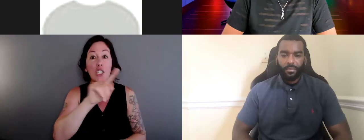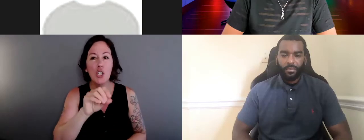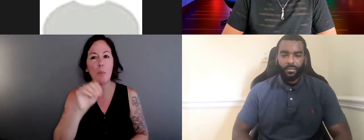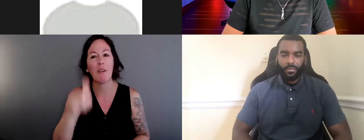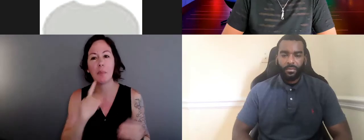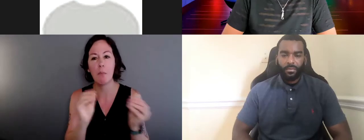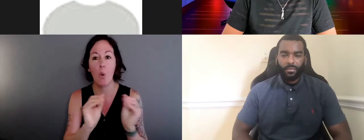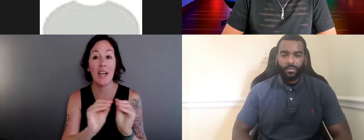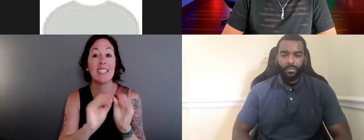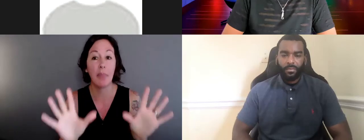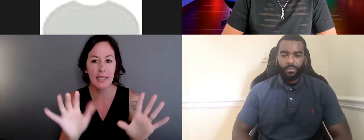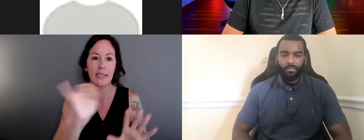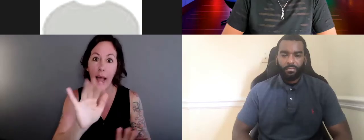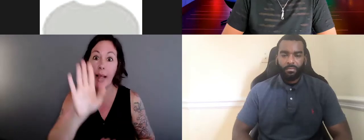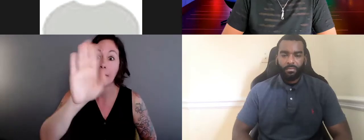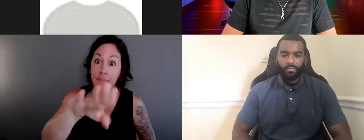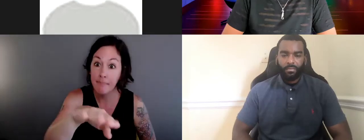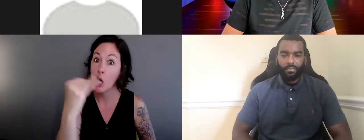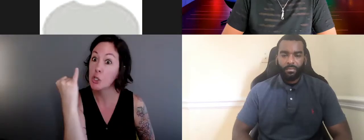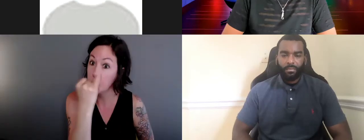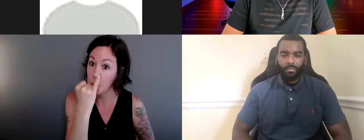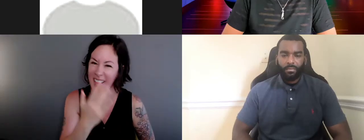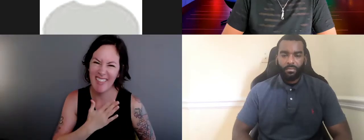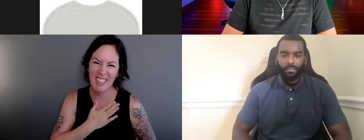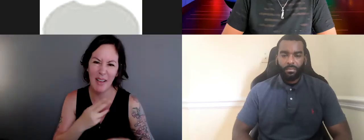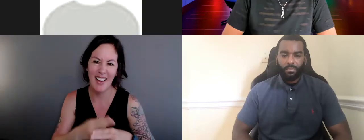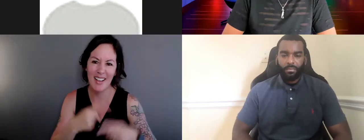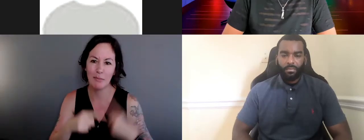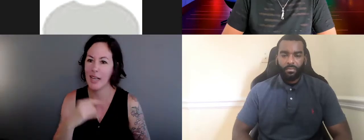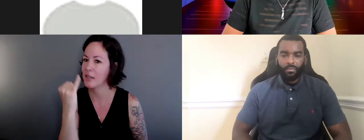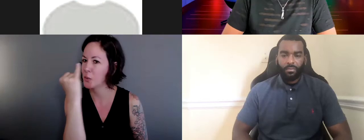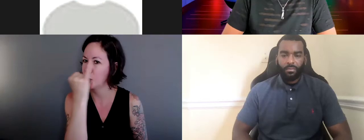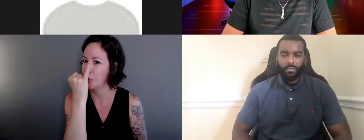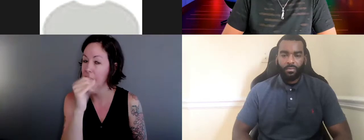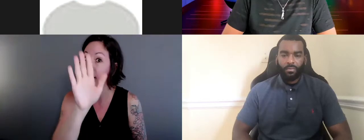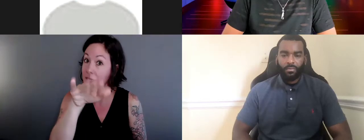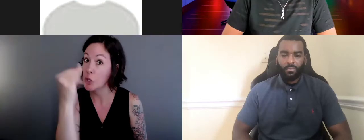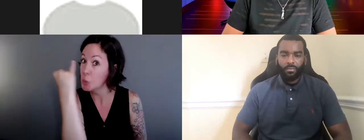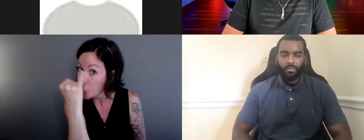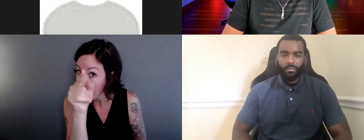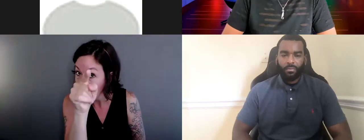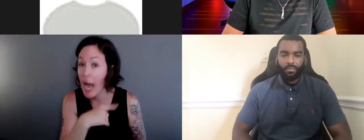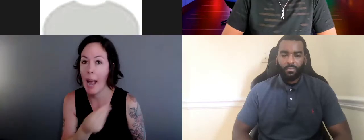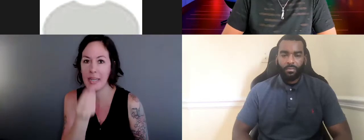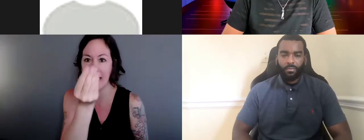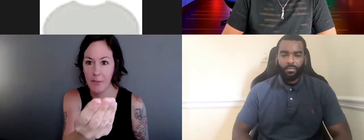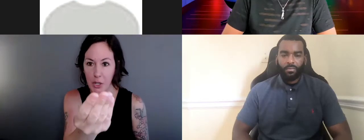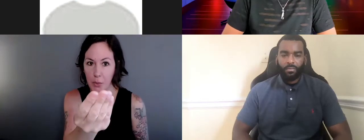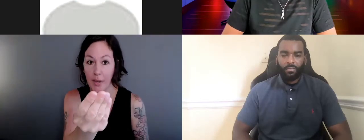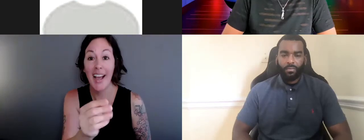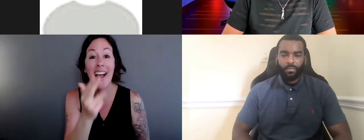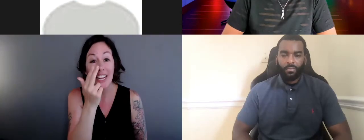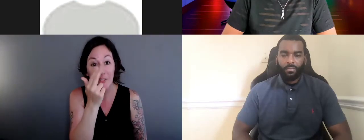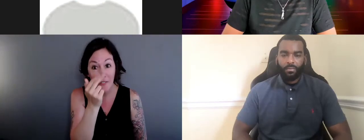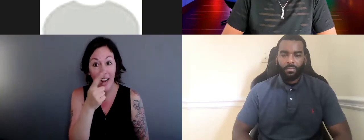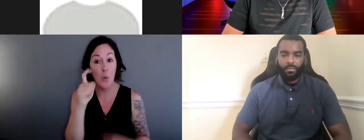you specifically, or I'm talking to you. I can just point. On Zoom, I need to, and this is my sign name, by the way, say, somebody